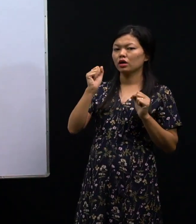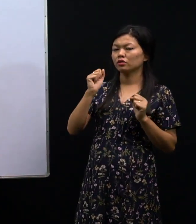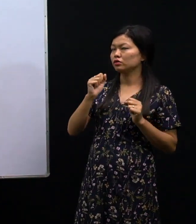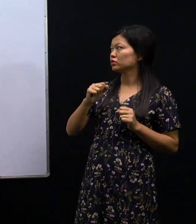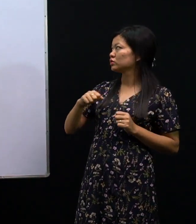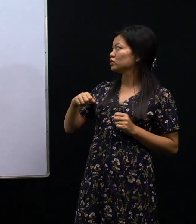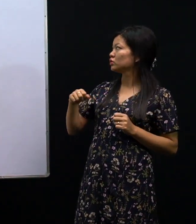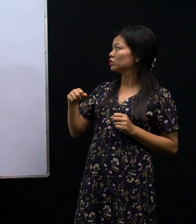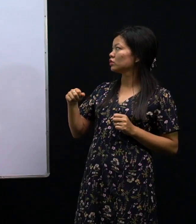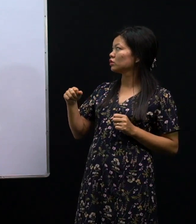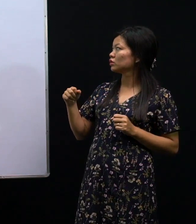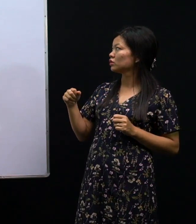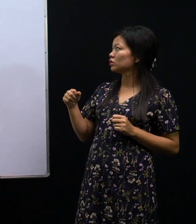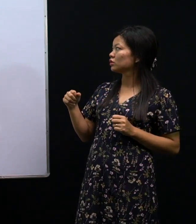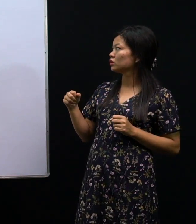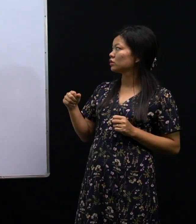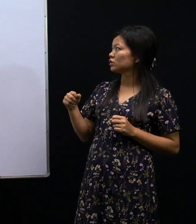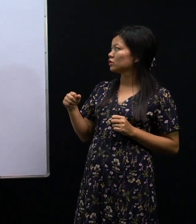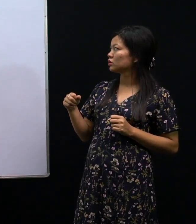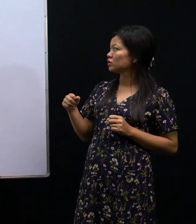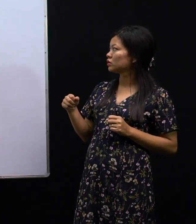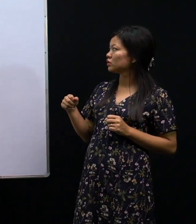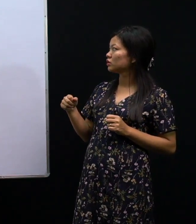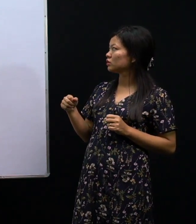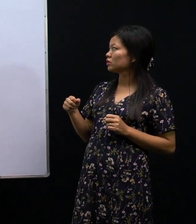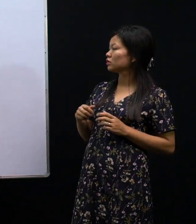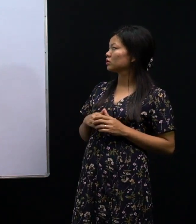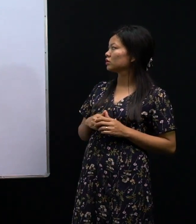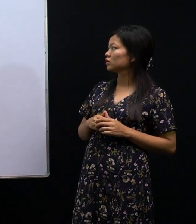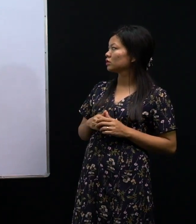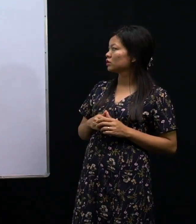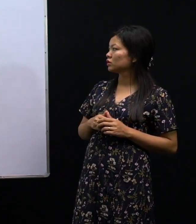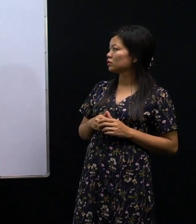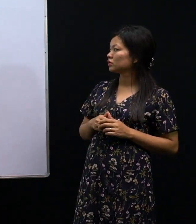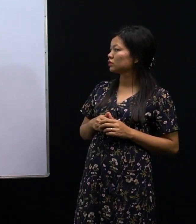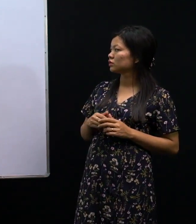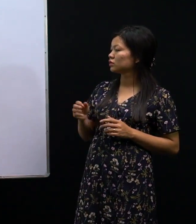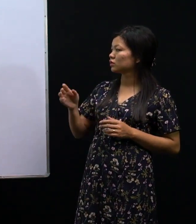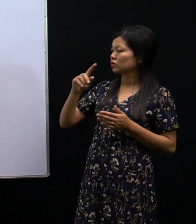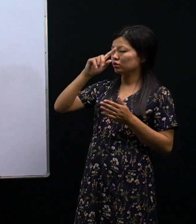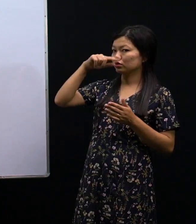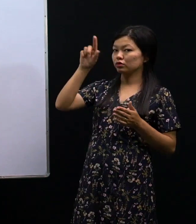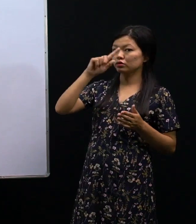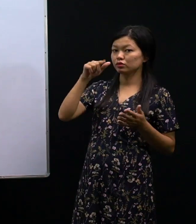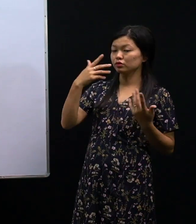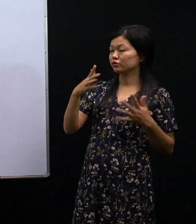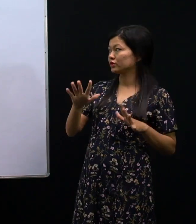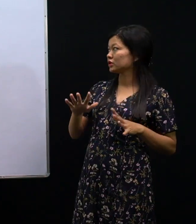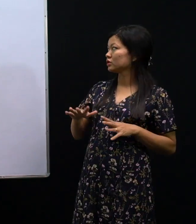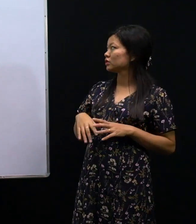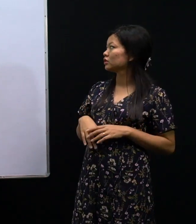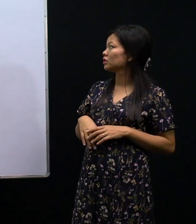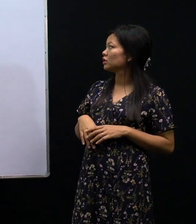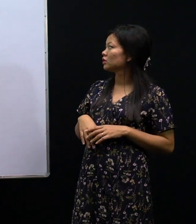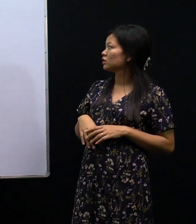2. There is a pair. You can write 2 square easily. But this one square is how much? Already done. Root 2 is root 2 square,